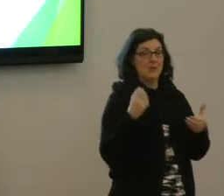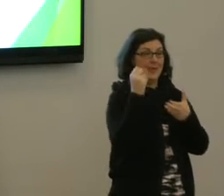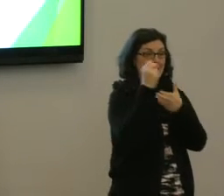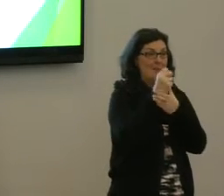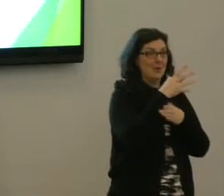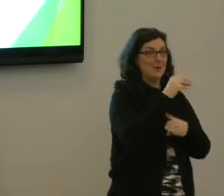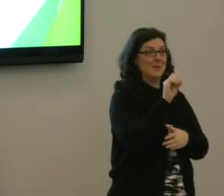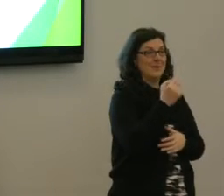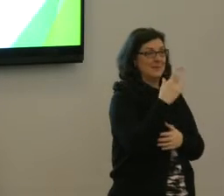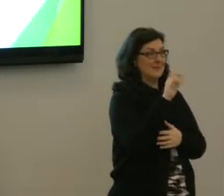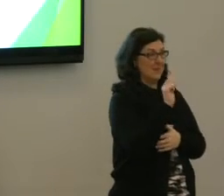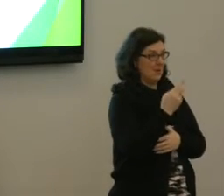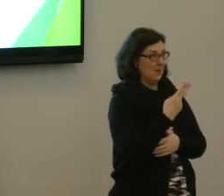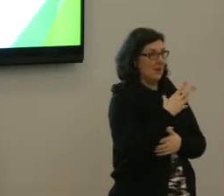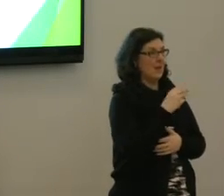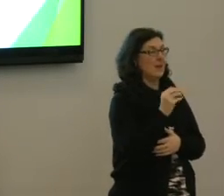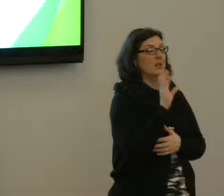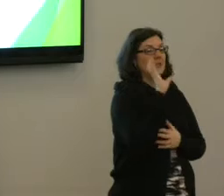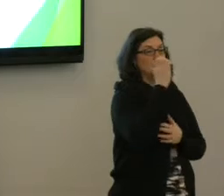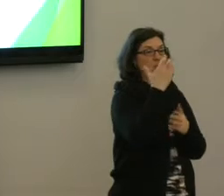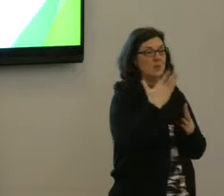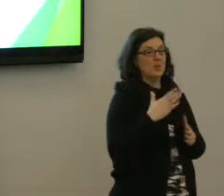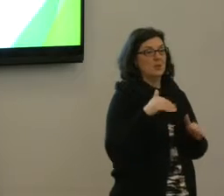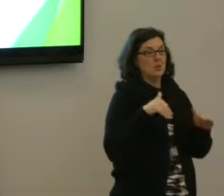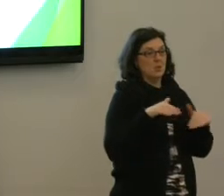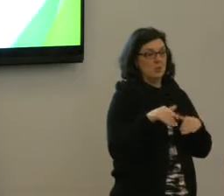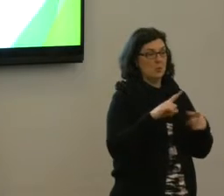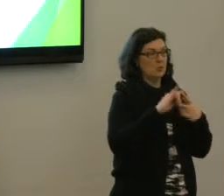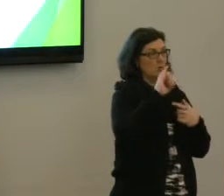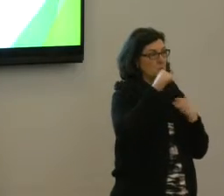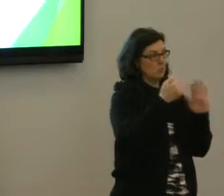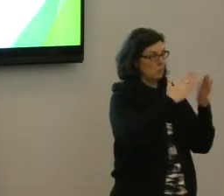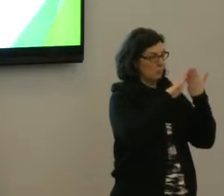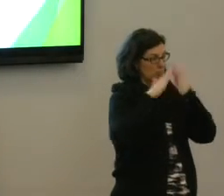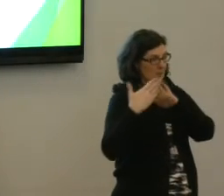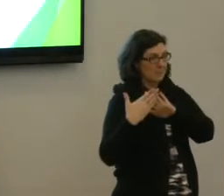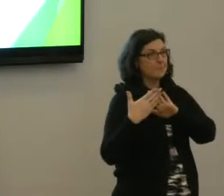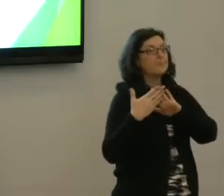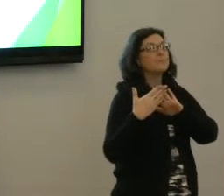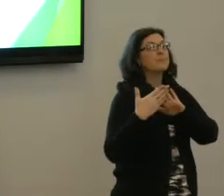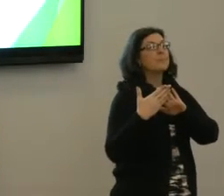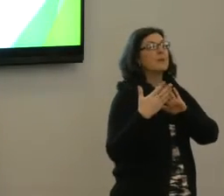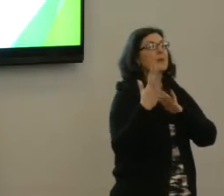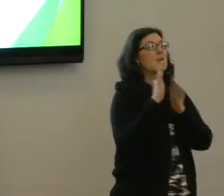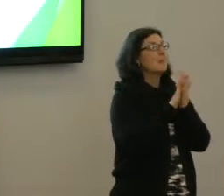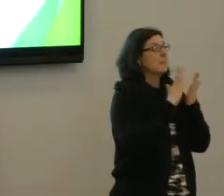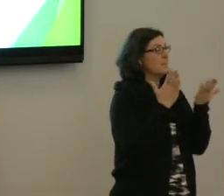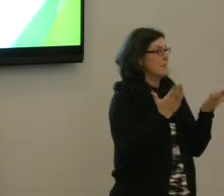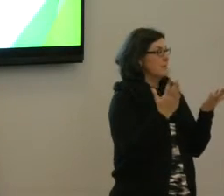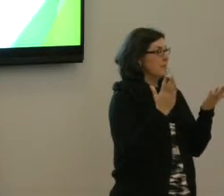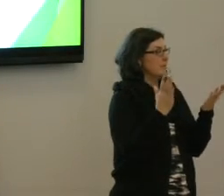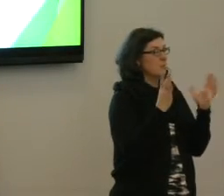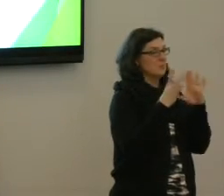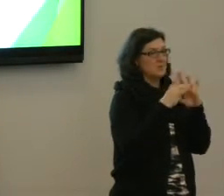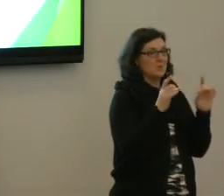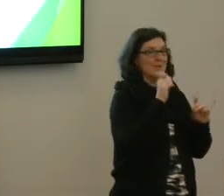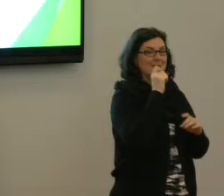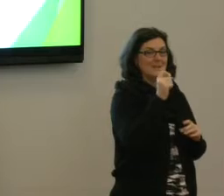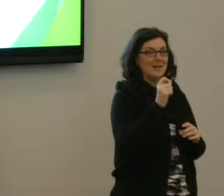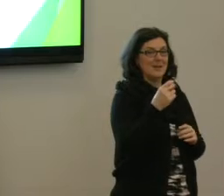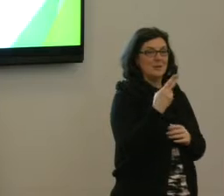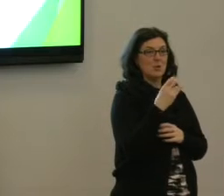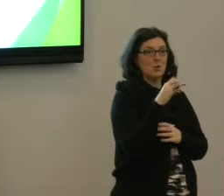and Sarah, and the stranger on the road to Jerusalem, the biblical paradox, of course, is it's not the host